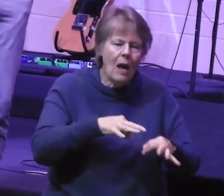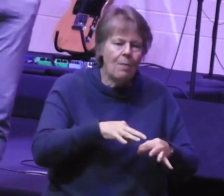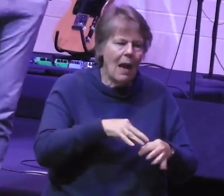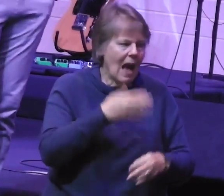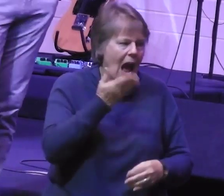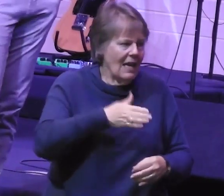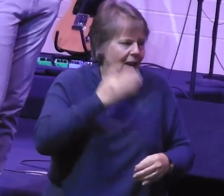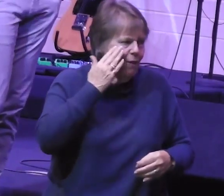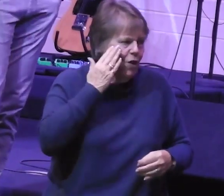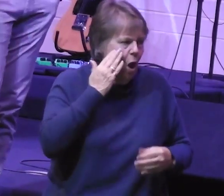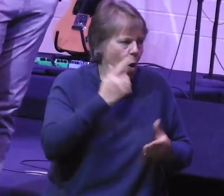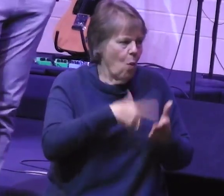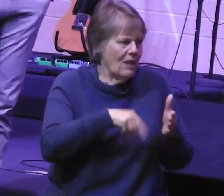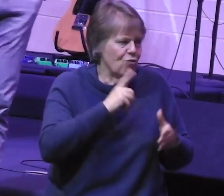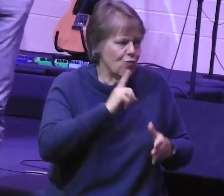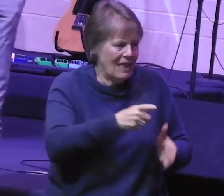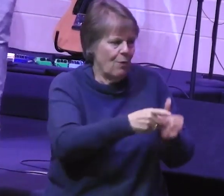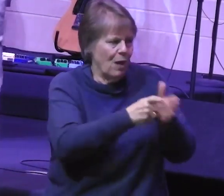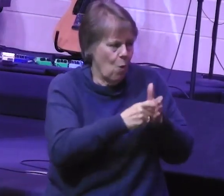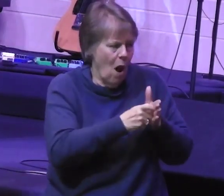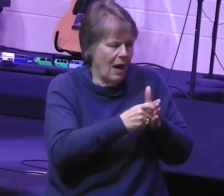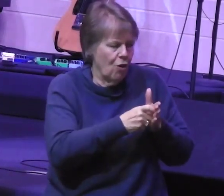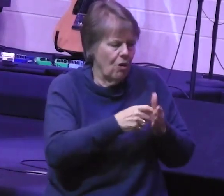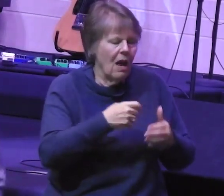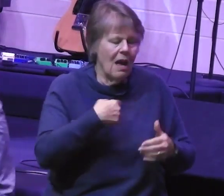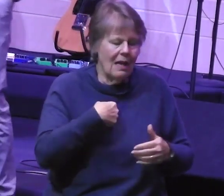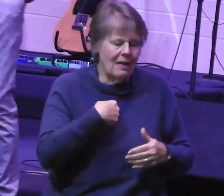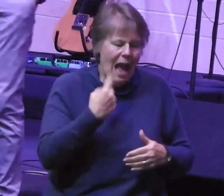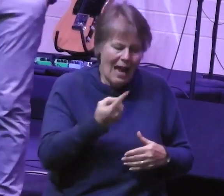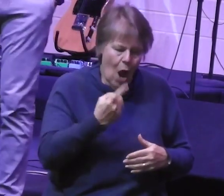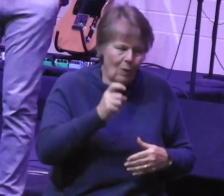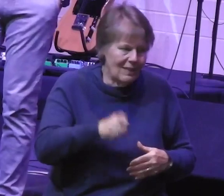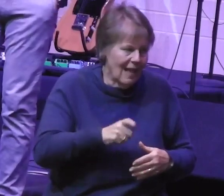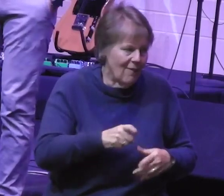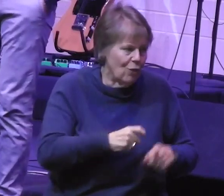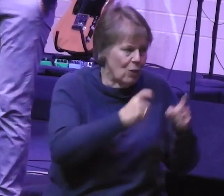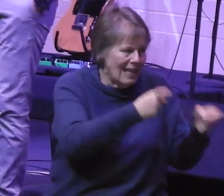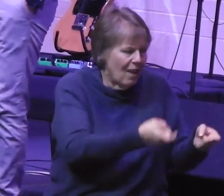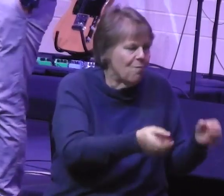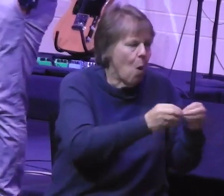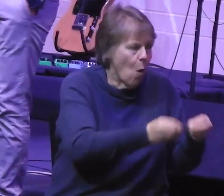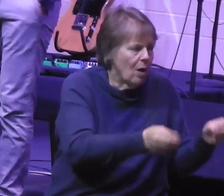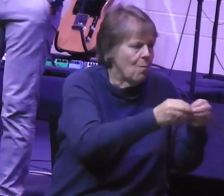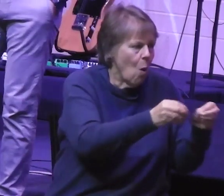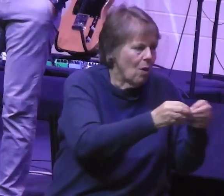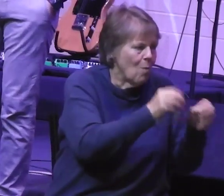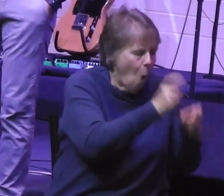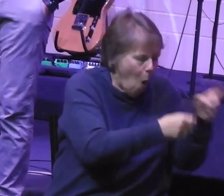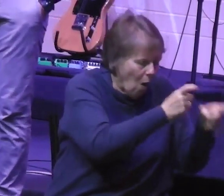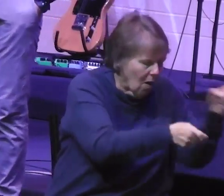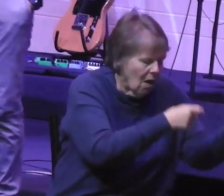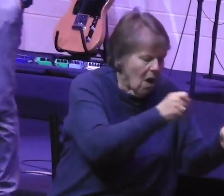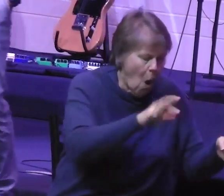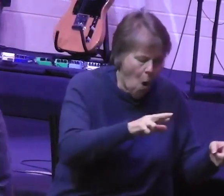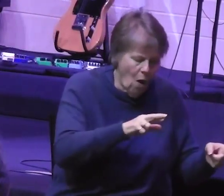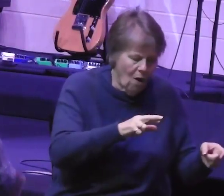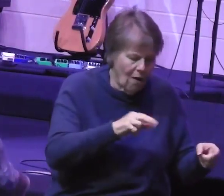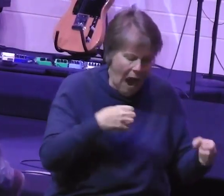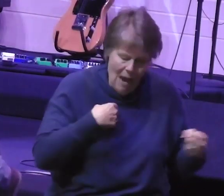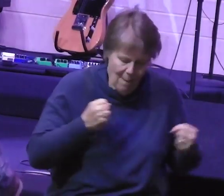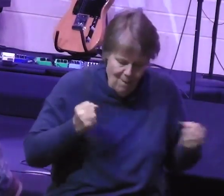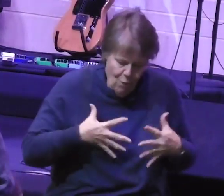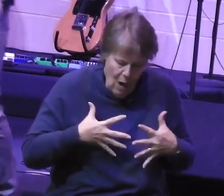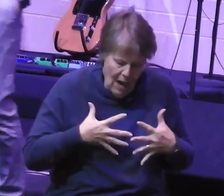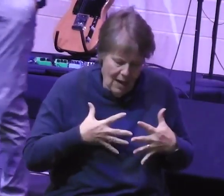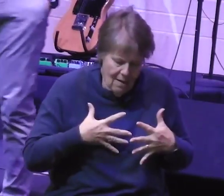to give more, and I'm always uncertain and afraid that the gods or the people or the whomever are going to be angry. Where have